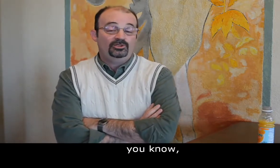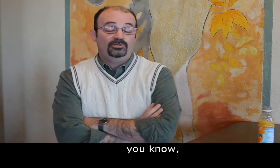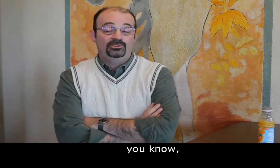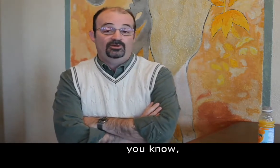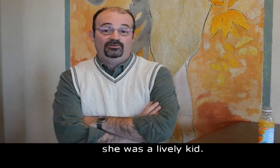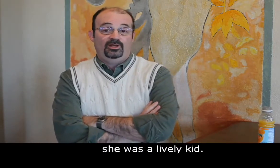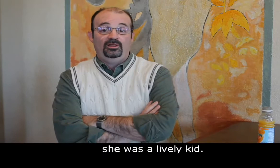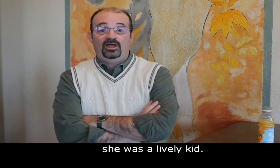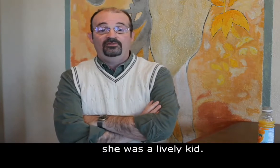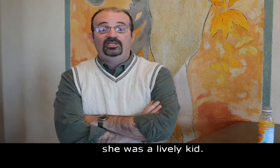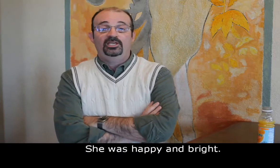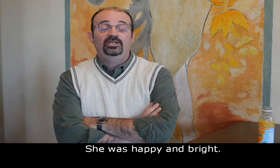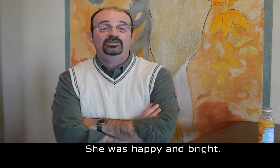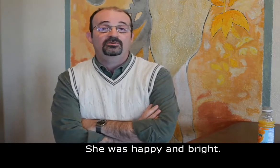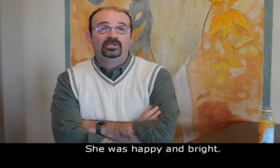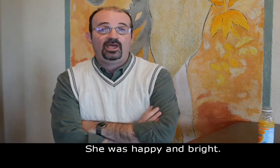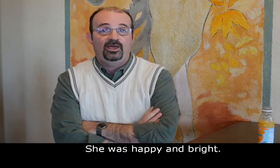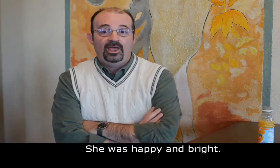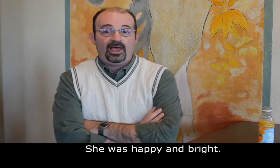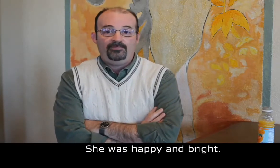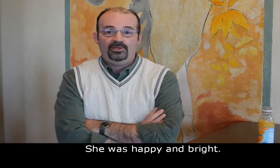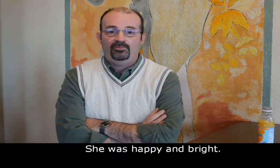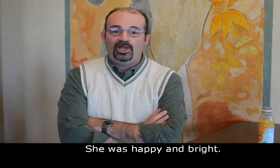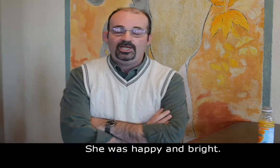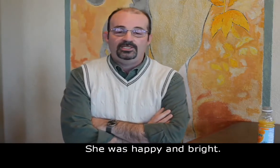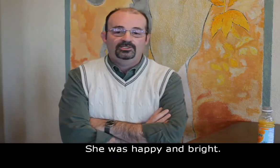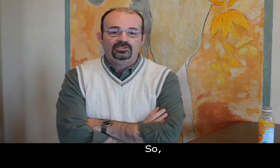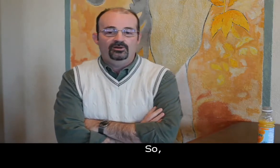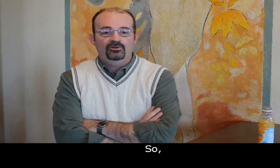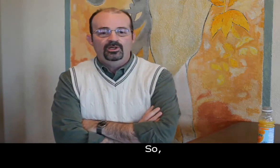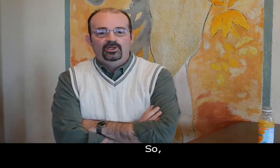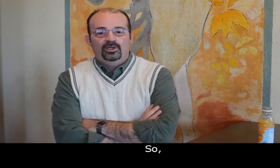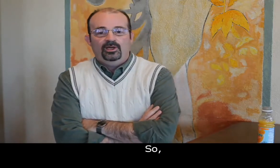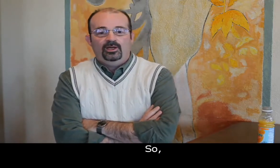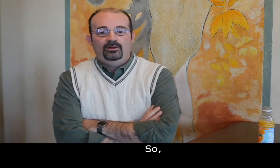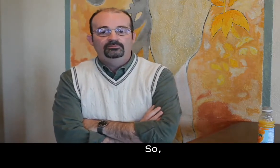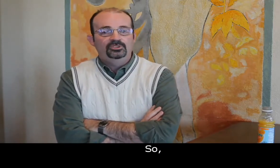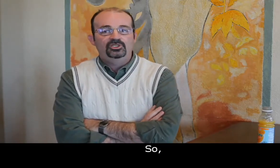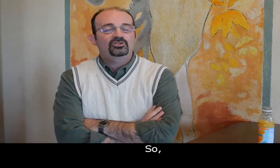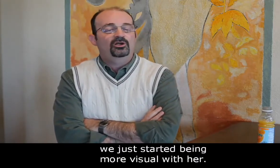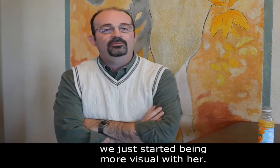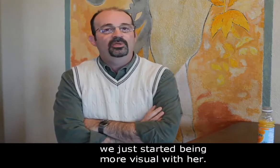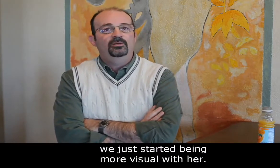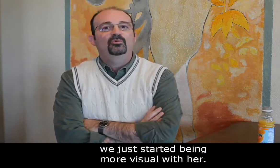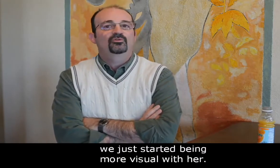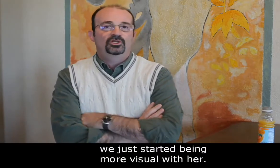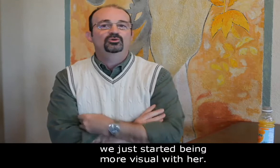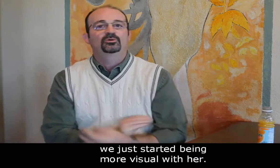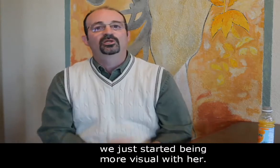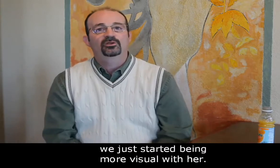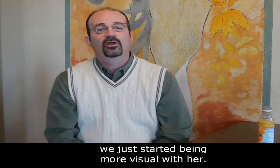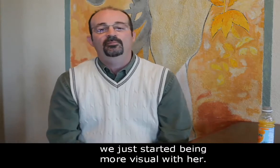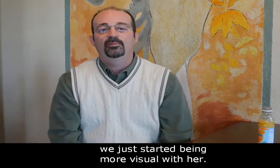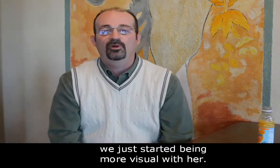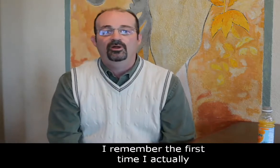was a lively kid. She was happy and bright, and so we just started being more visual with her. I remember